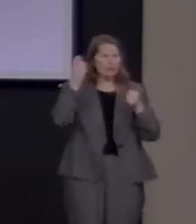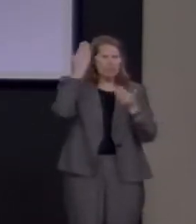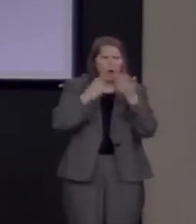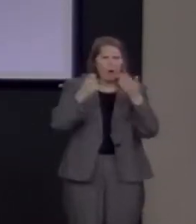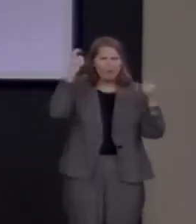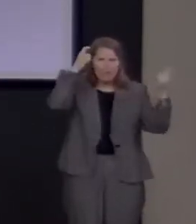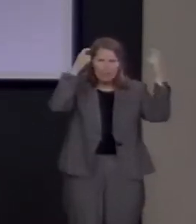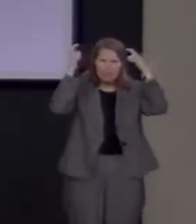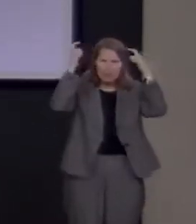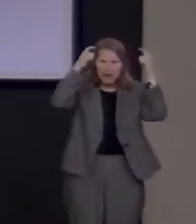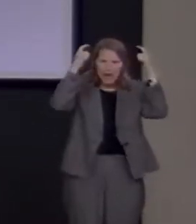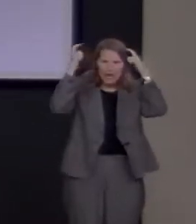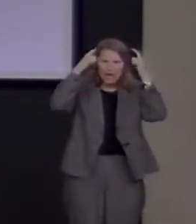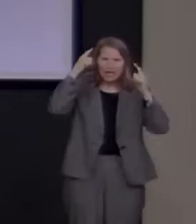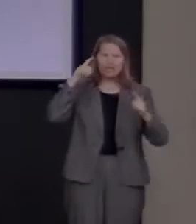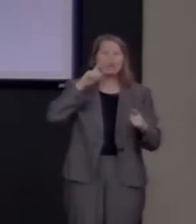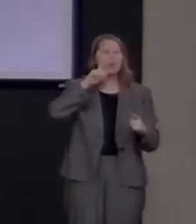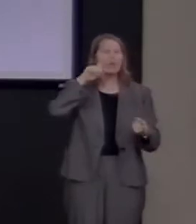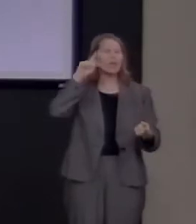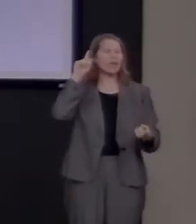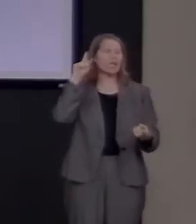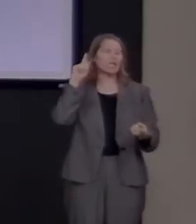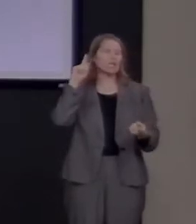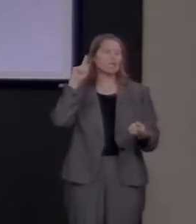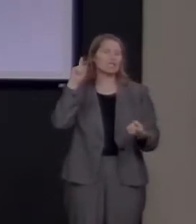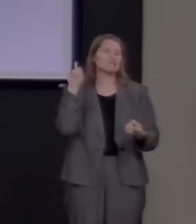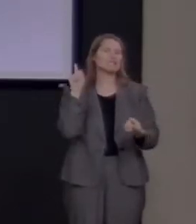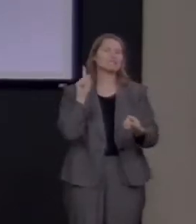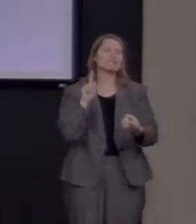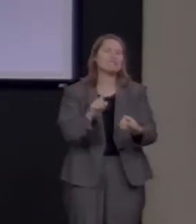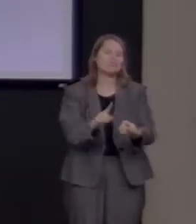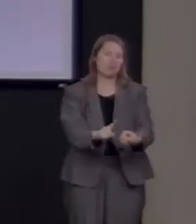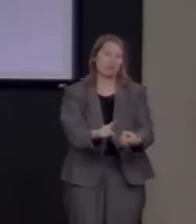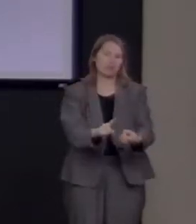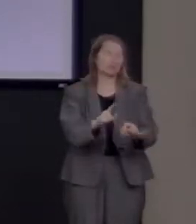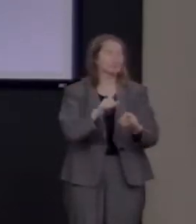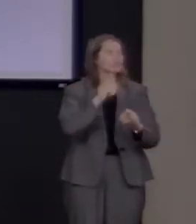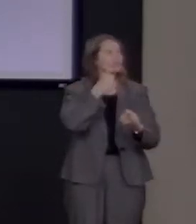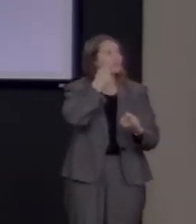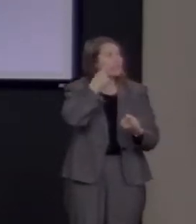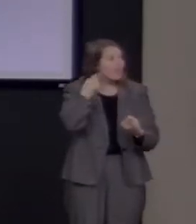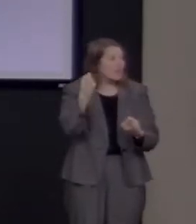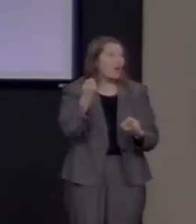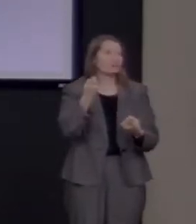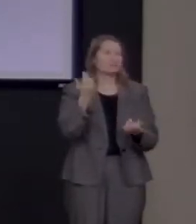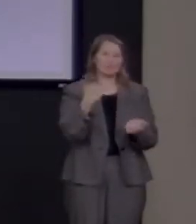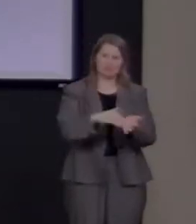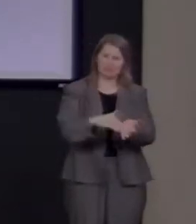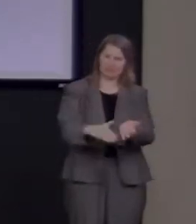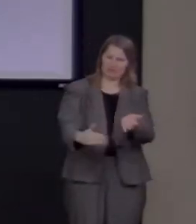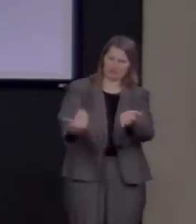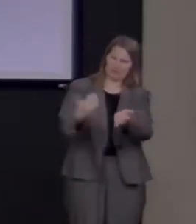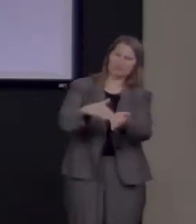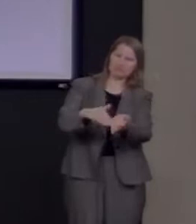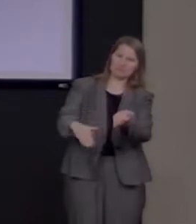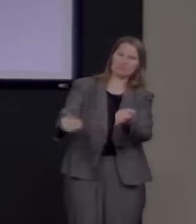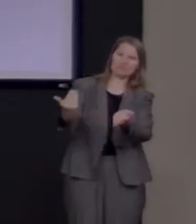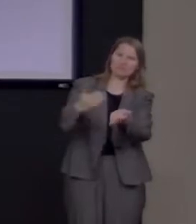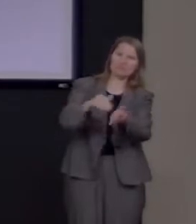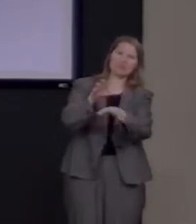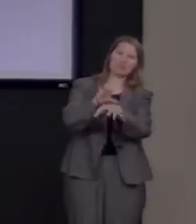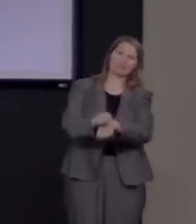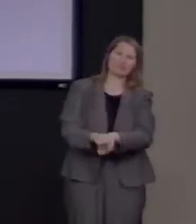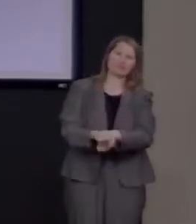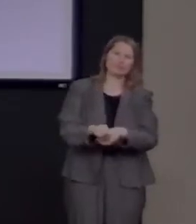number symbols will decrease as you repeat a particular number. So the